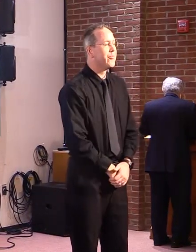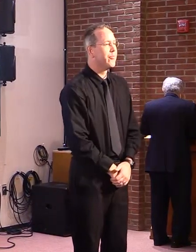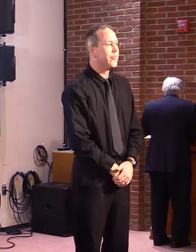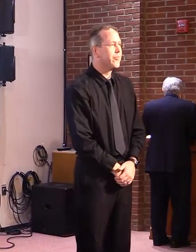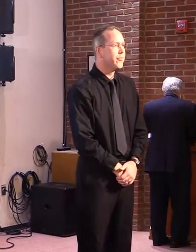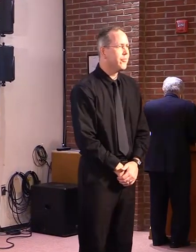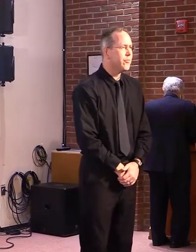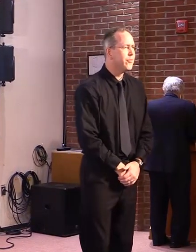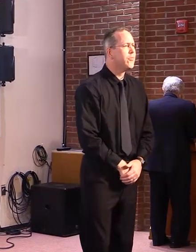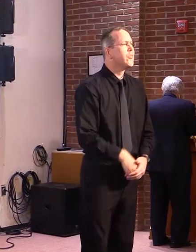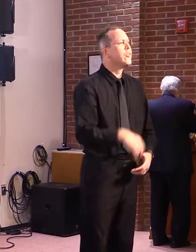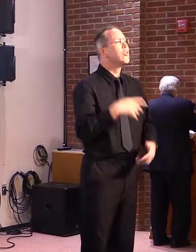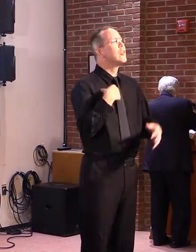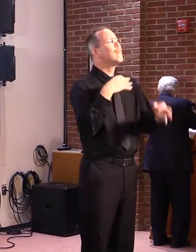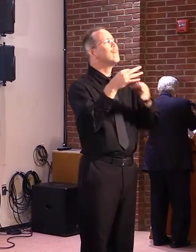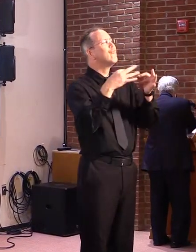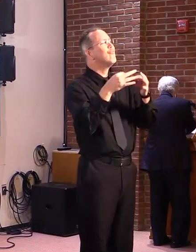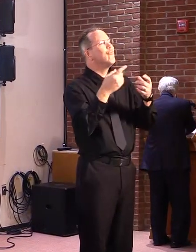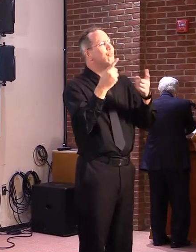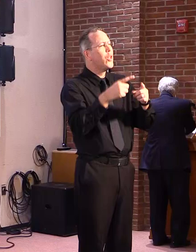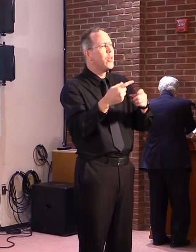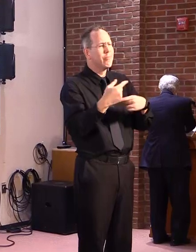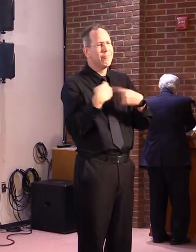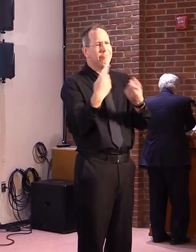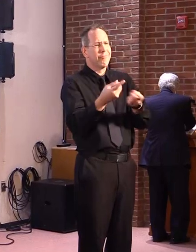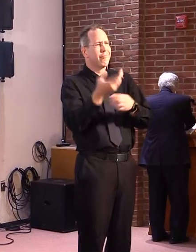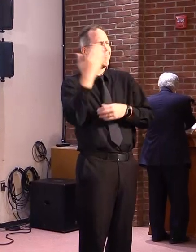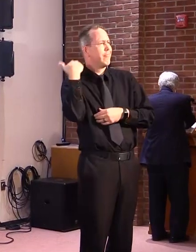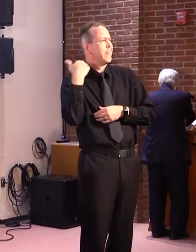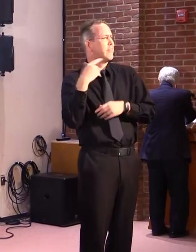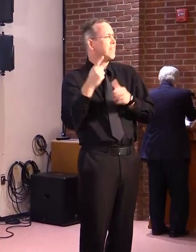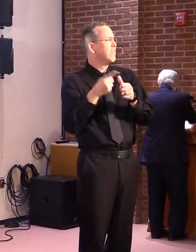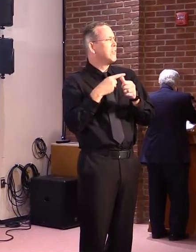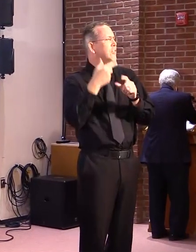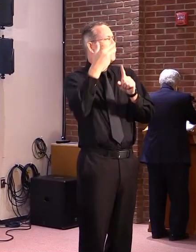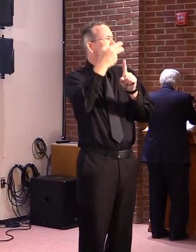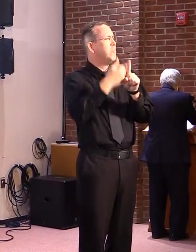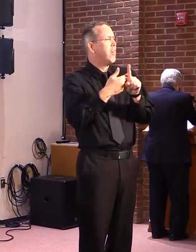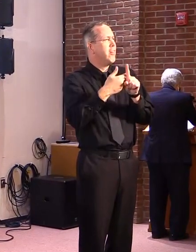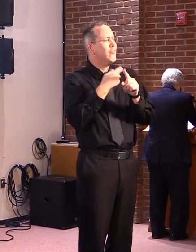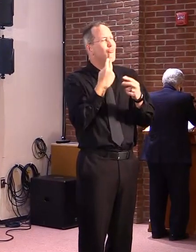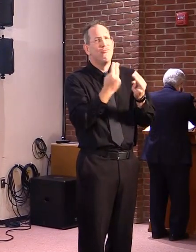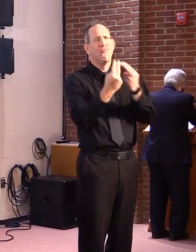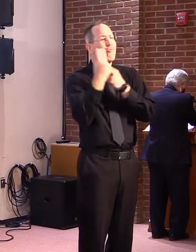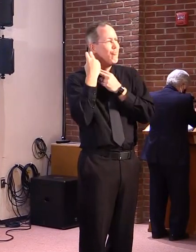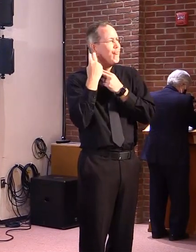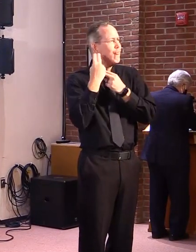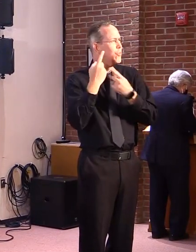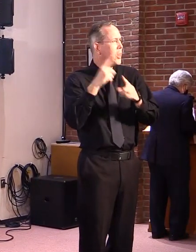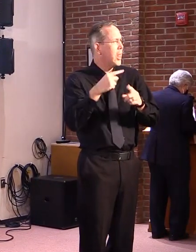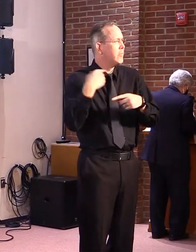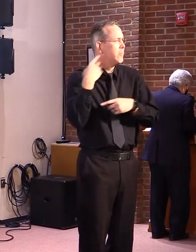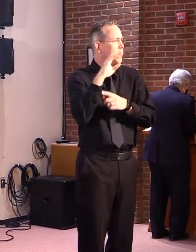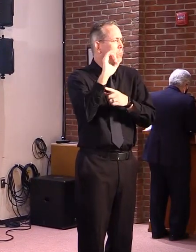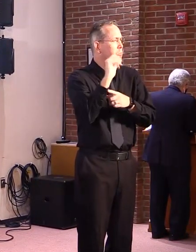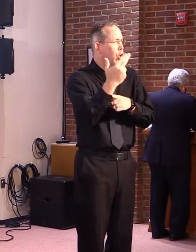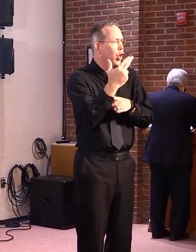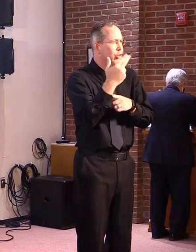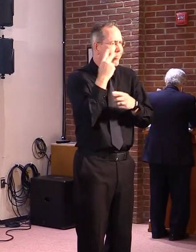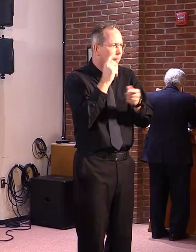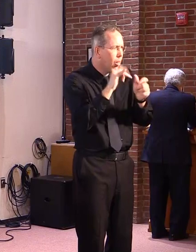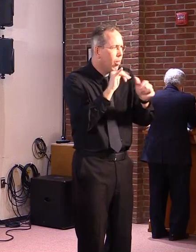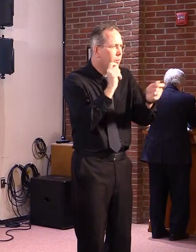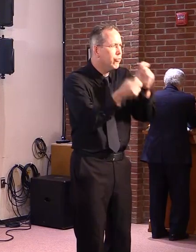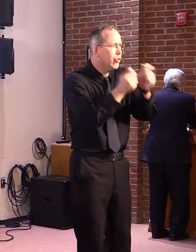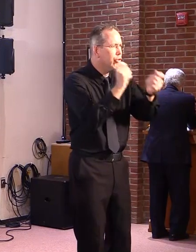I thought it would be good to take some time today to look back at how much has changed over the last 3 months. On March